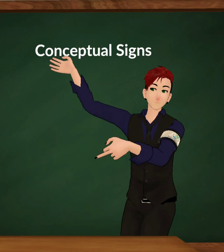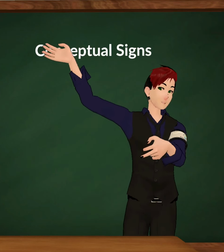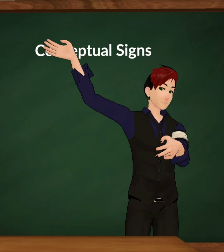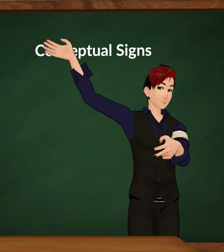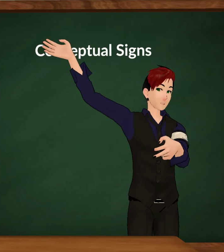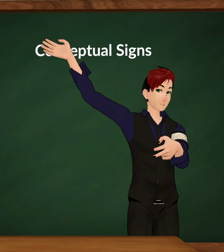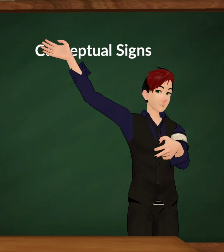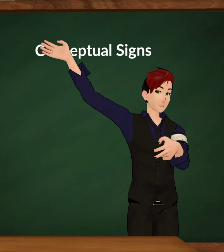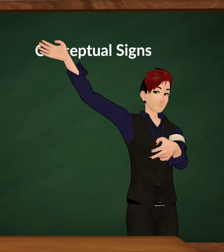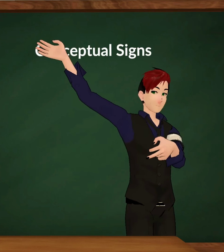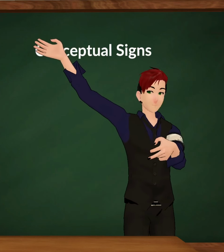conceptual signs.